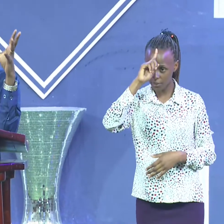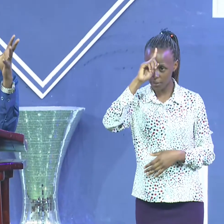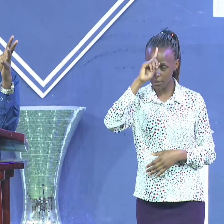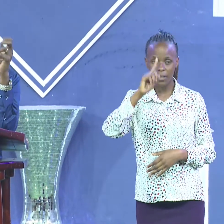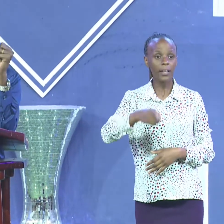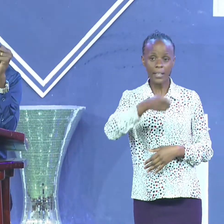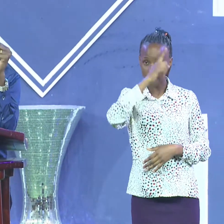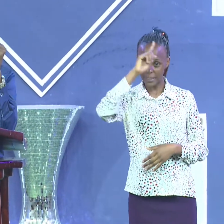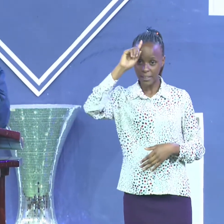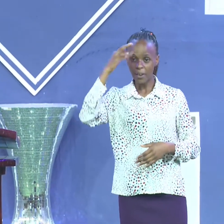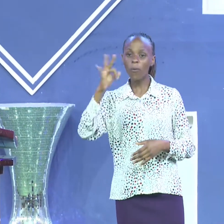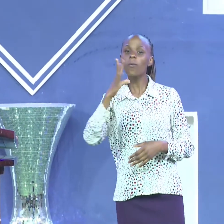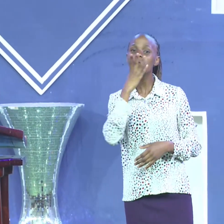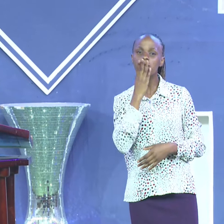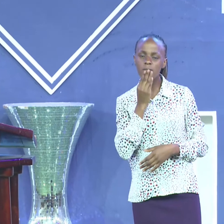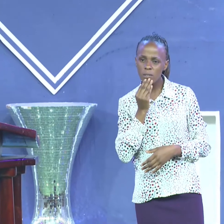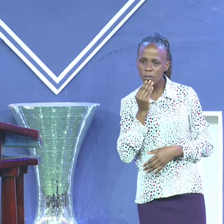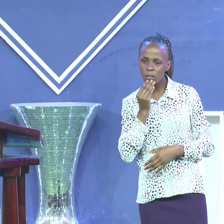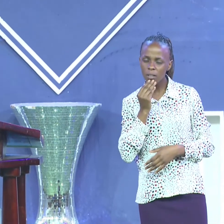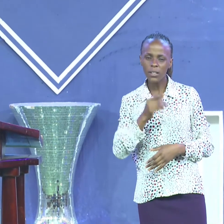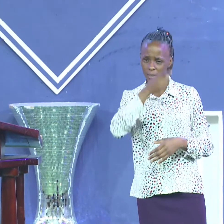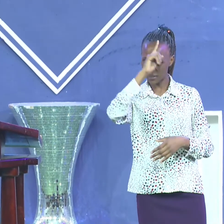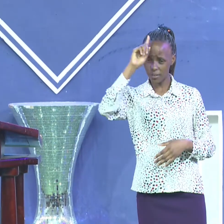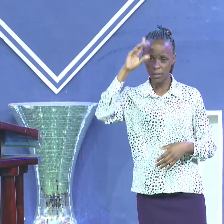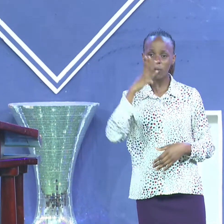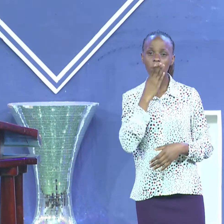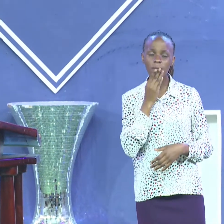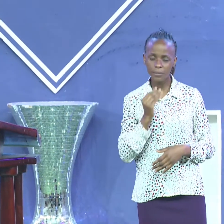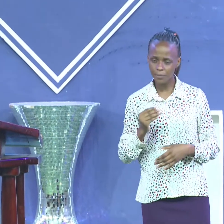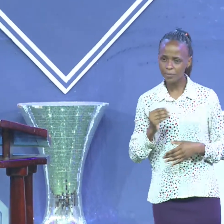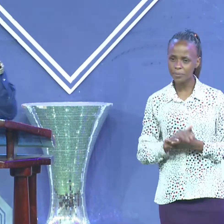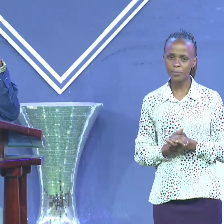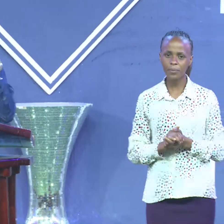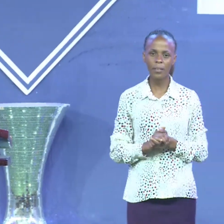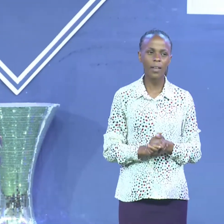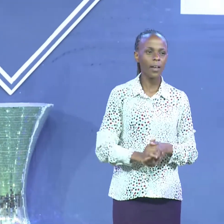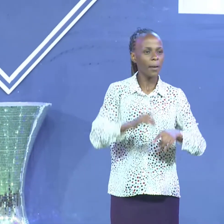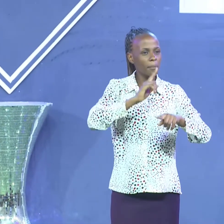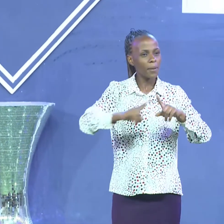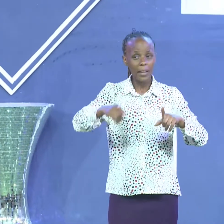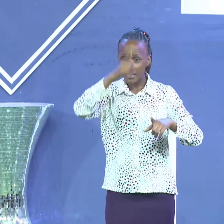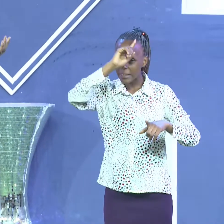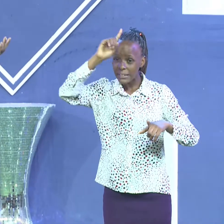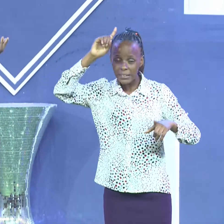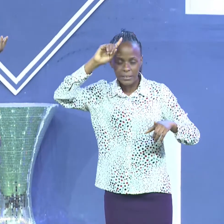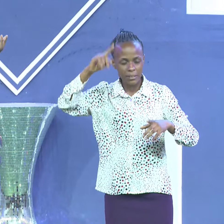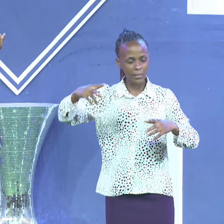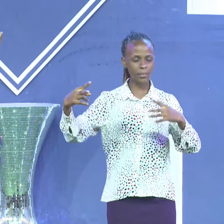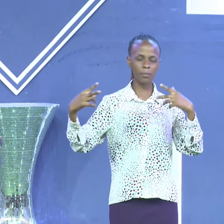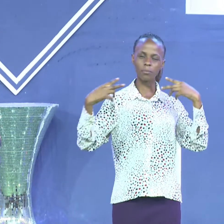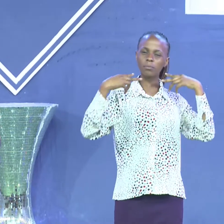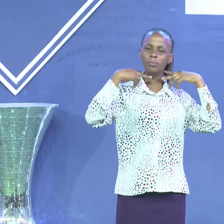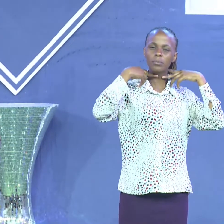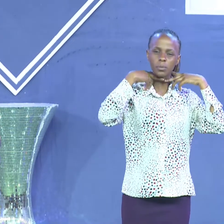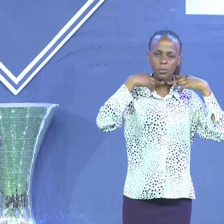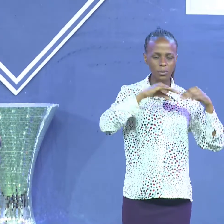Kabaka Yekoyakim. King Jehoiakim. Yali kabaka wa Yuda. He was a king of Judah. Ne Yuda ne tuko kutwalibwa mu buwambe. And then Judah